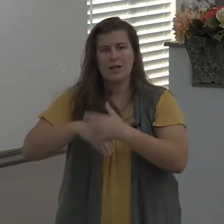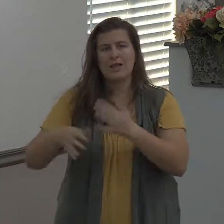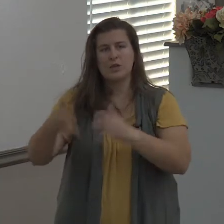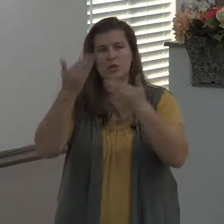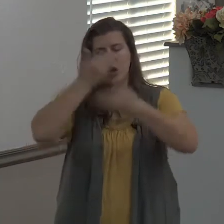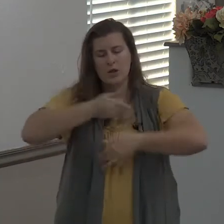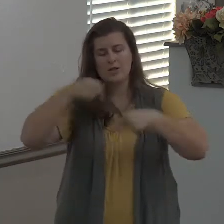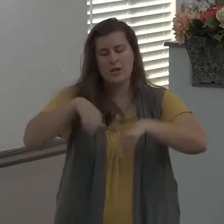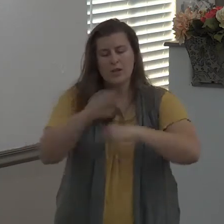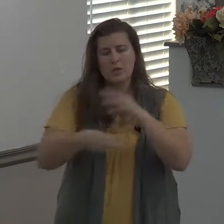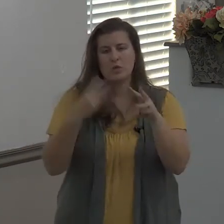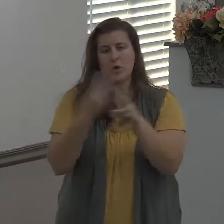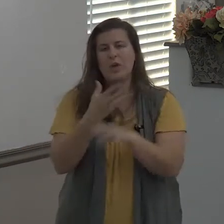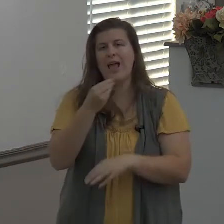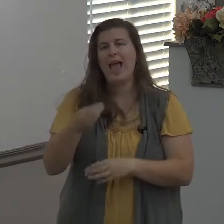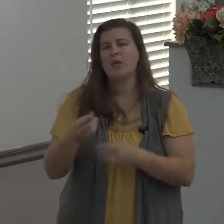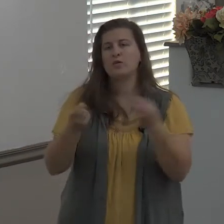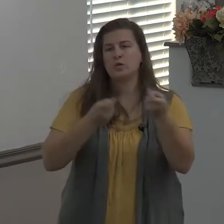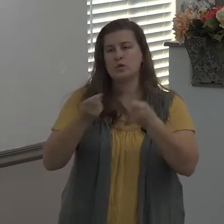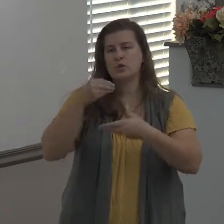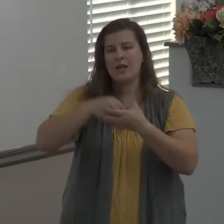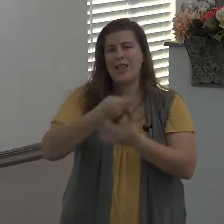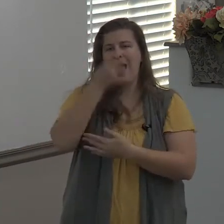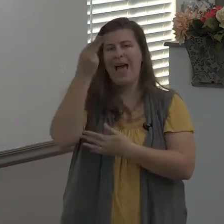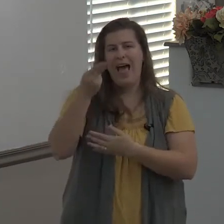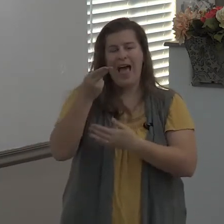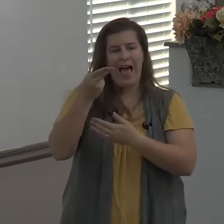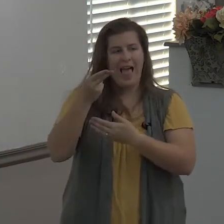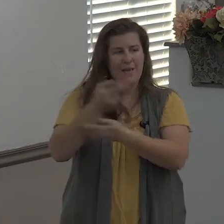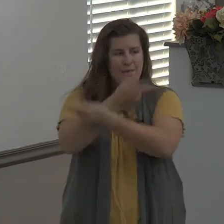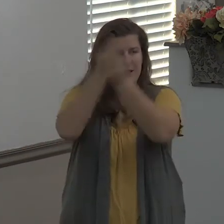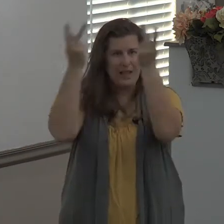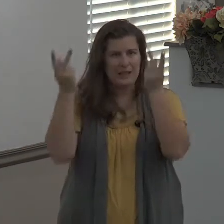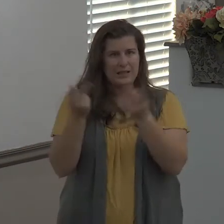world, and against spiritual wickedness in high places.